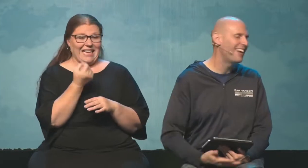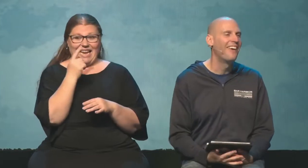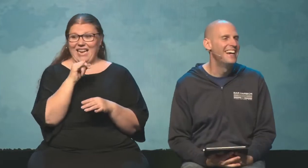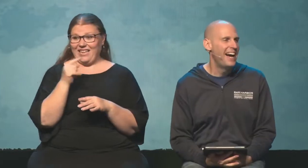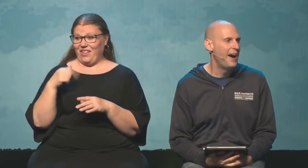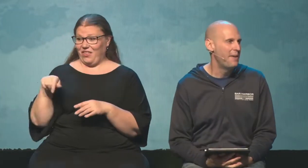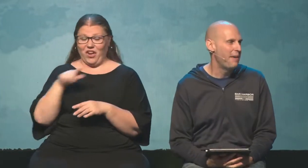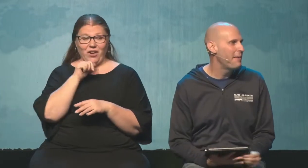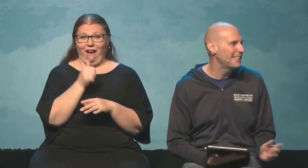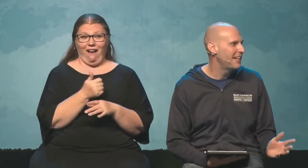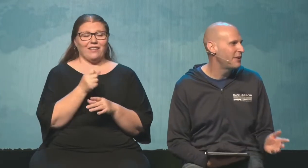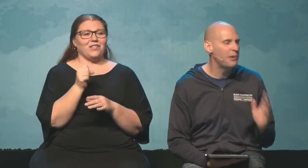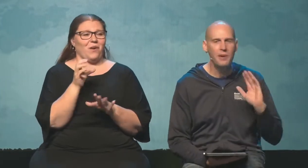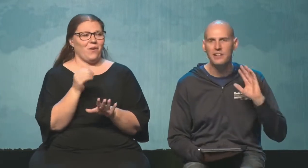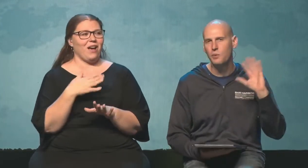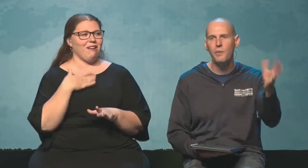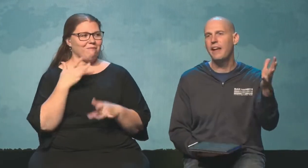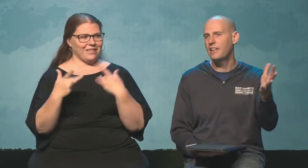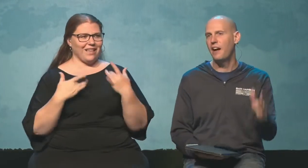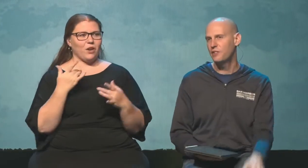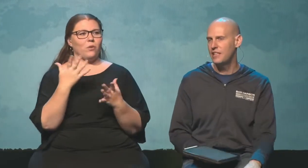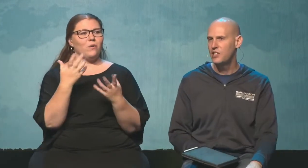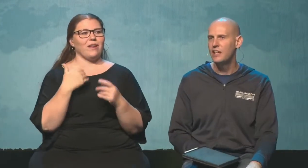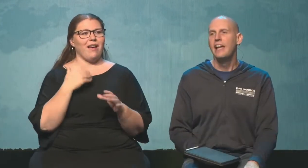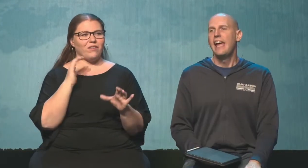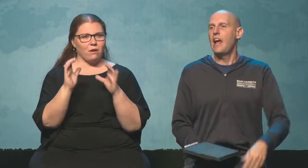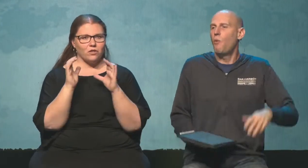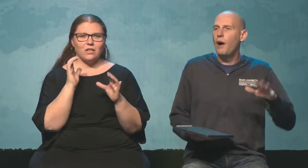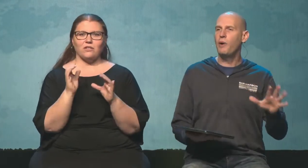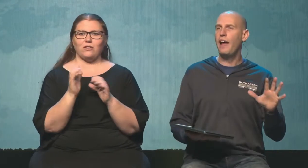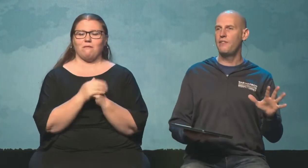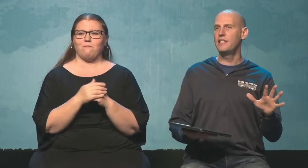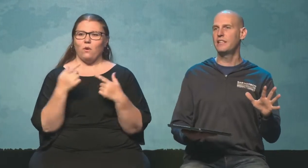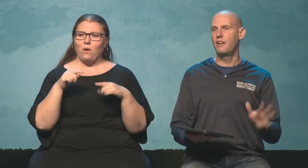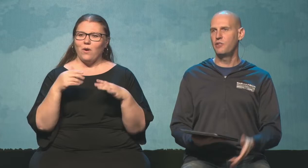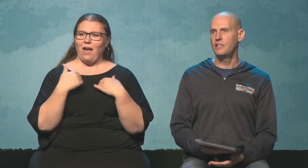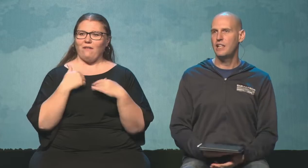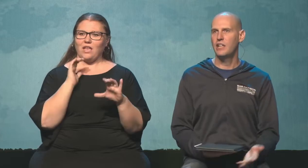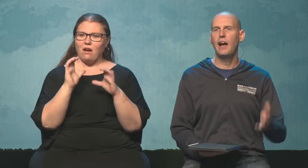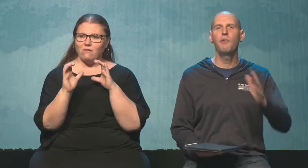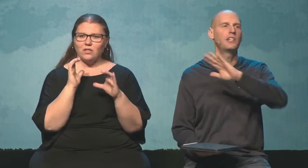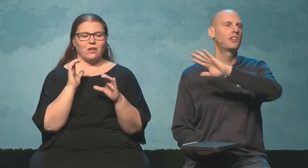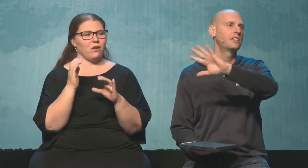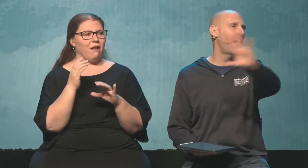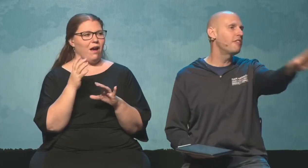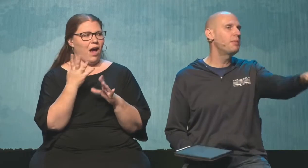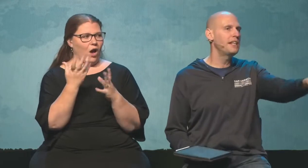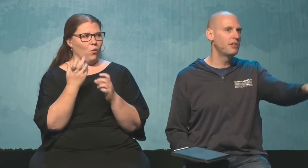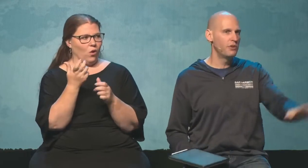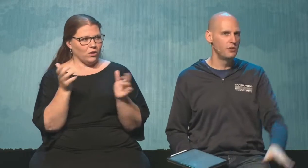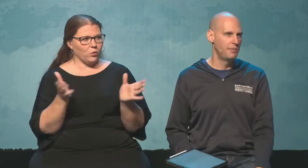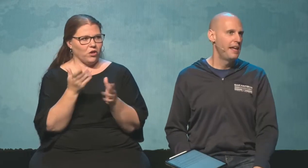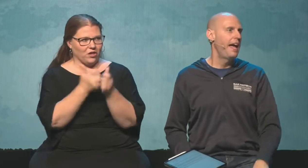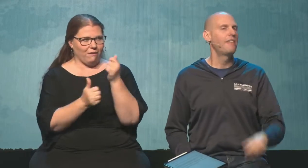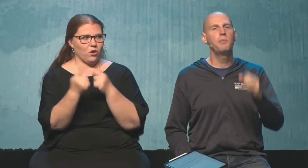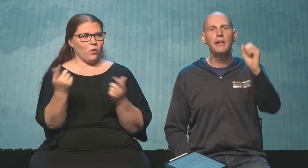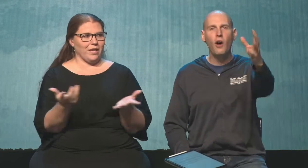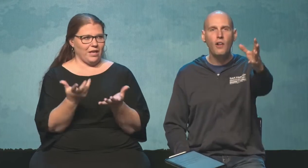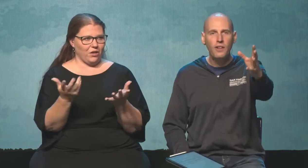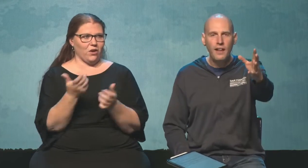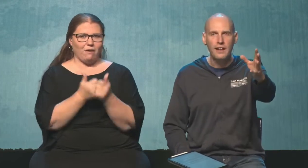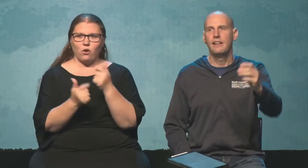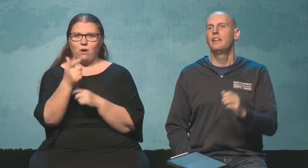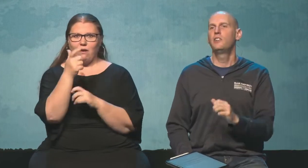right? So I'm excited that we want to have a conversation. Now, while we're having this conversation, I want to encourage everybody in the room,